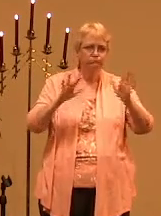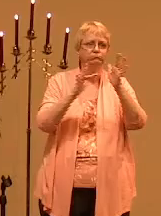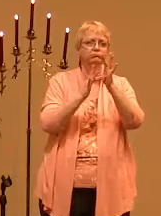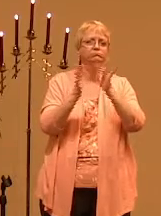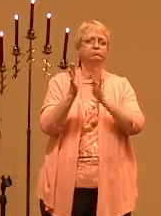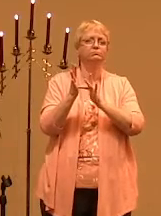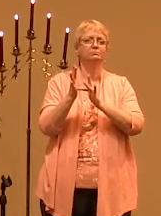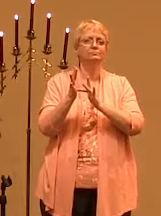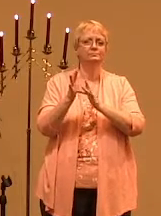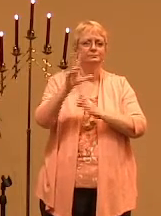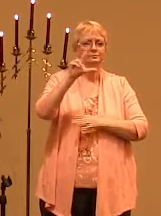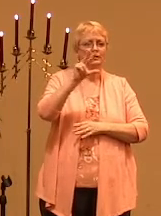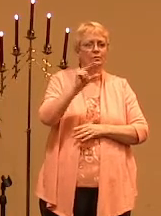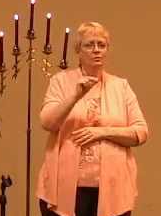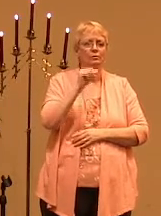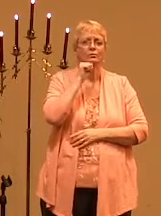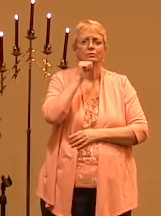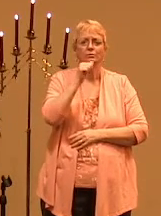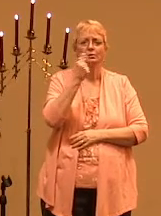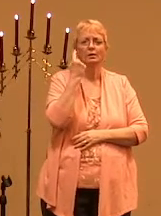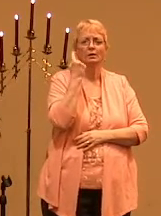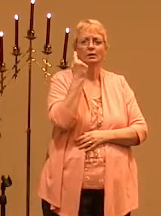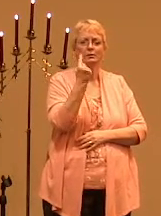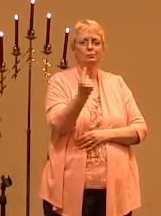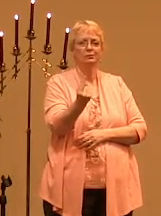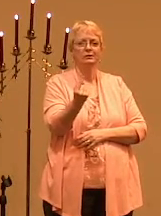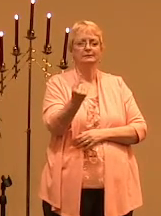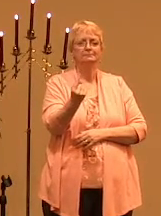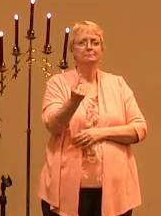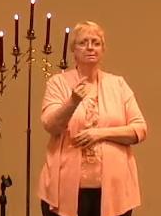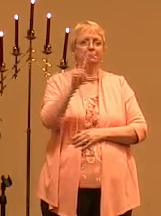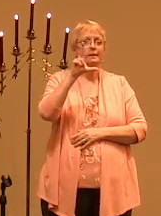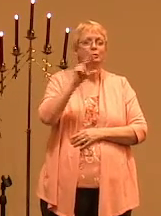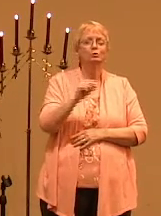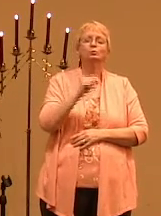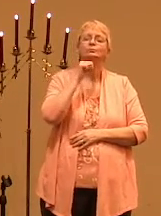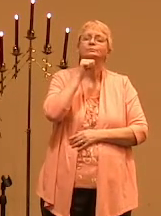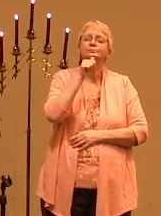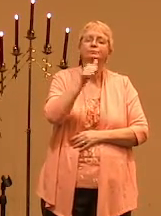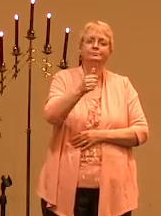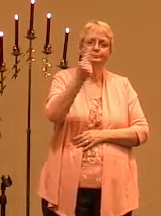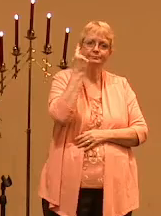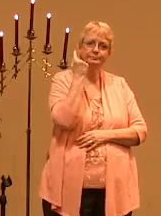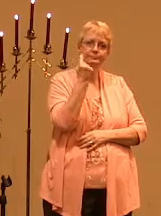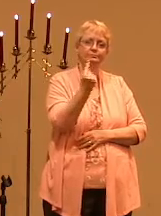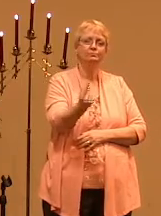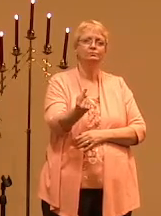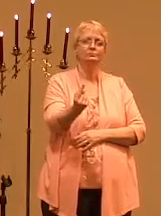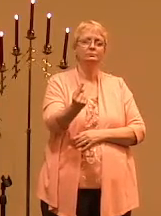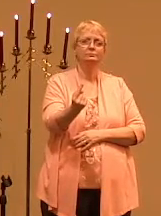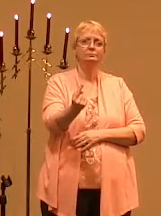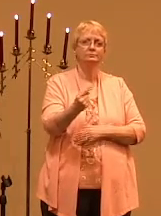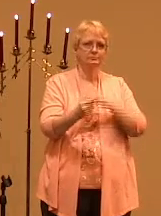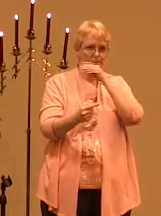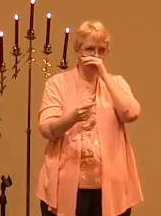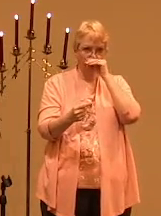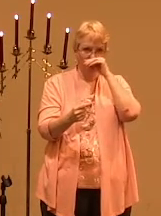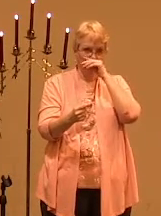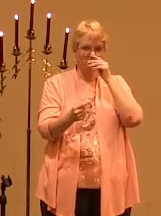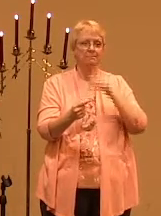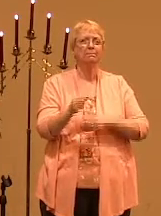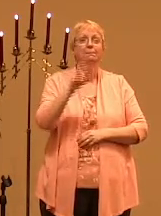lowly Jesus. No, not one. No, not one.